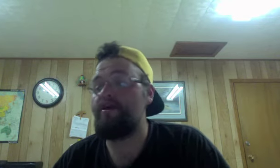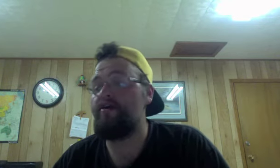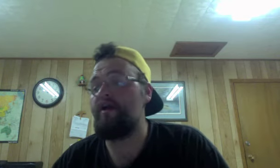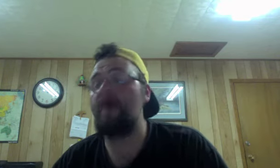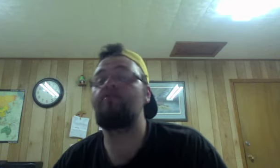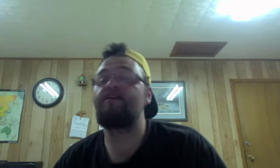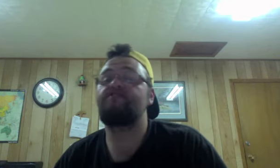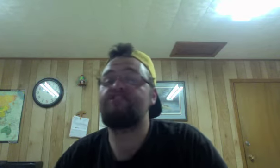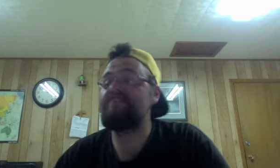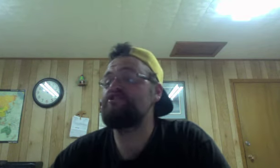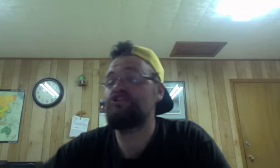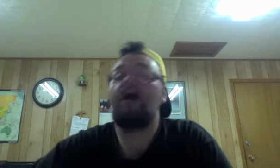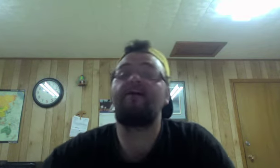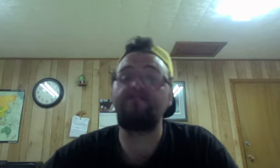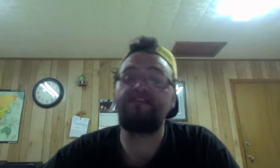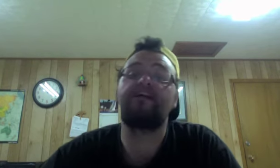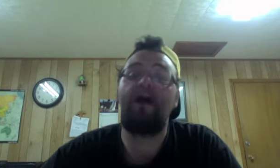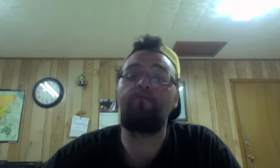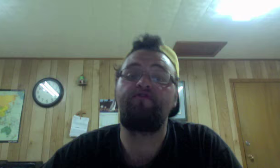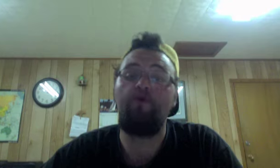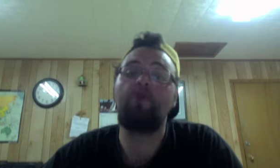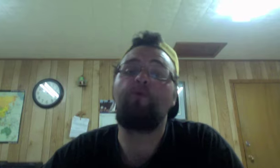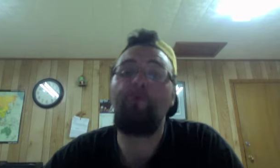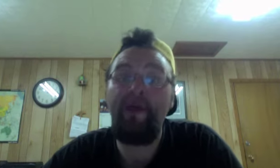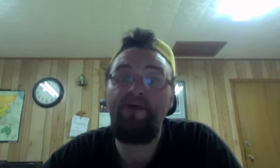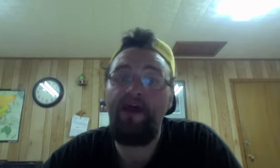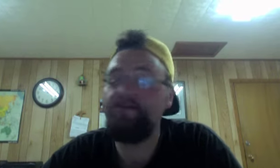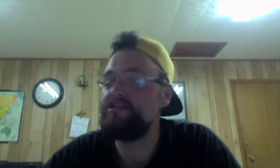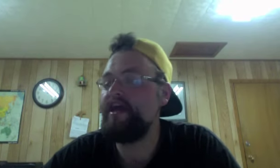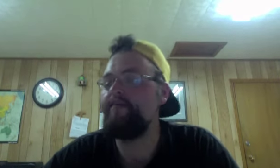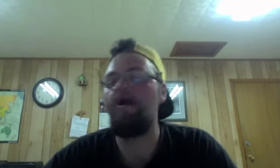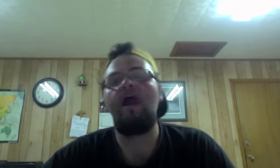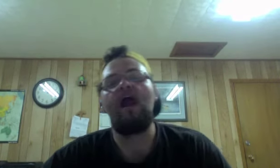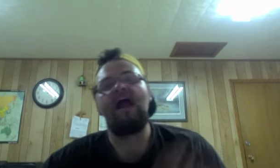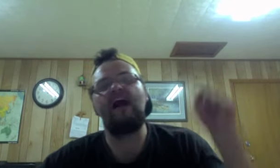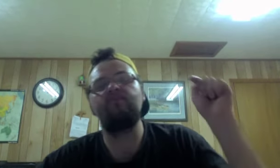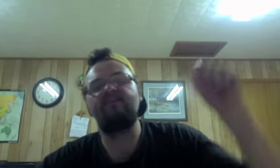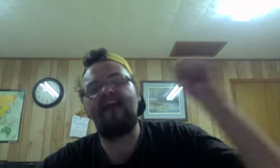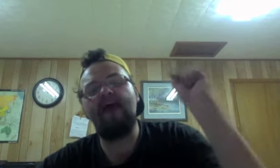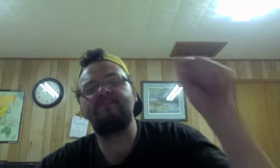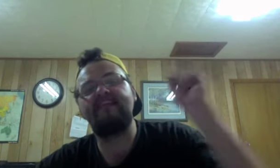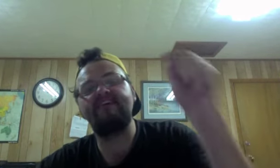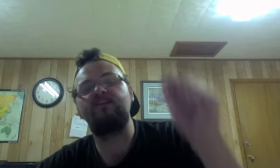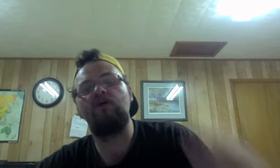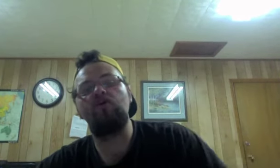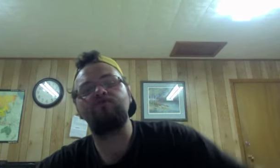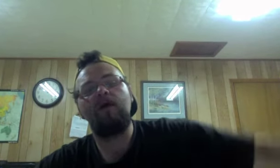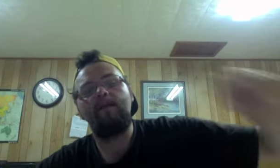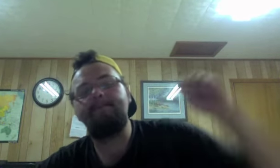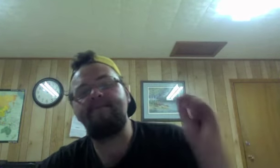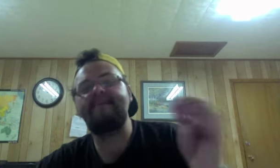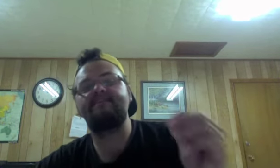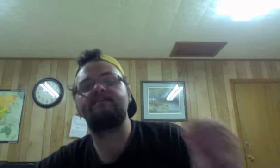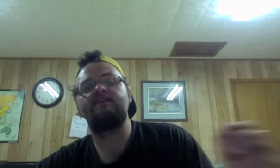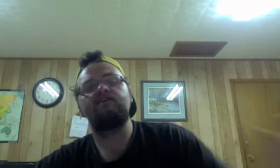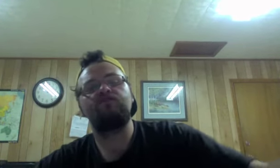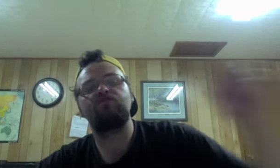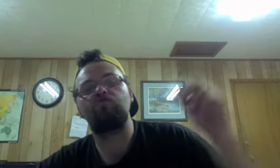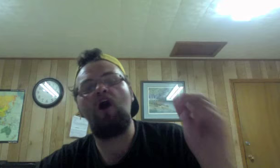and I believe Stephen Giles is gonna outperform Ricky Ray in this game and I believe the Edmonton Eskimos beat the Toronto